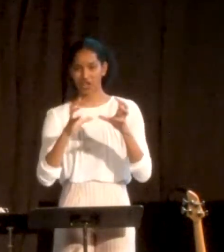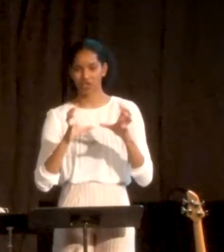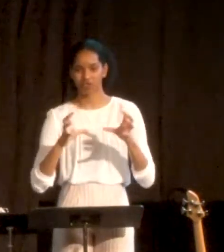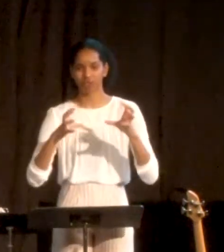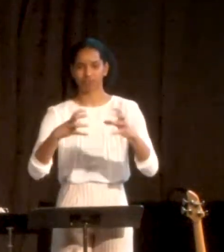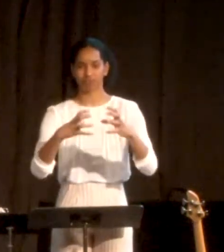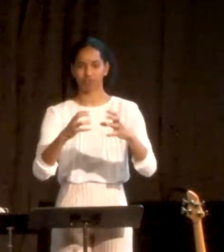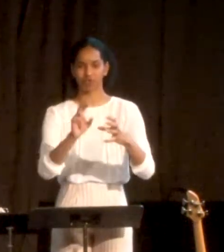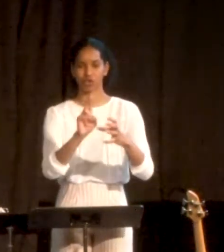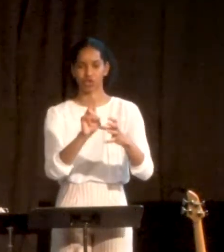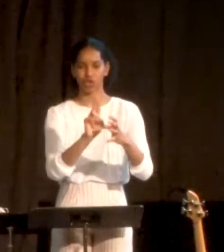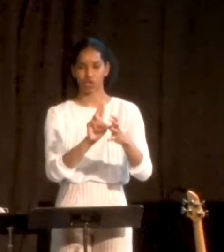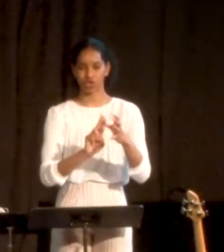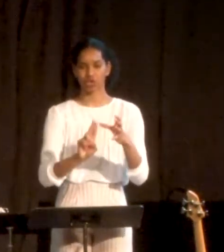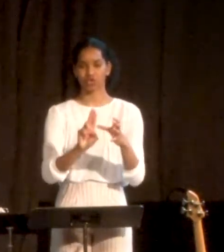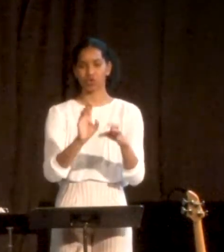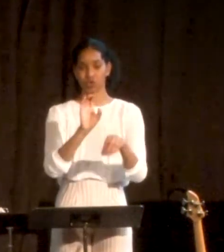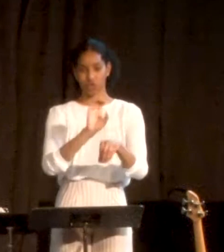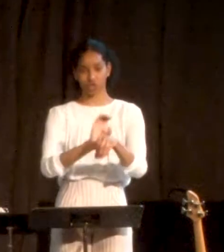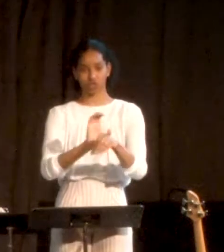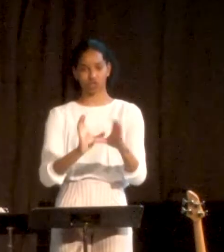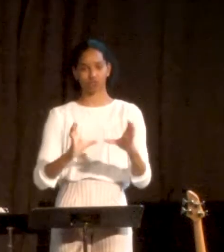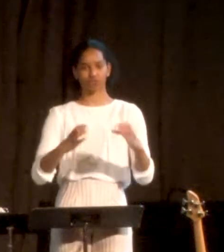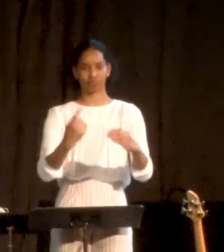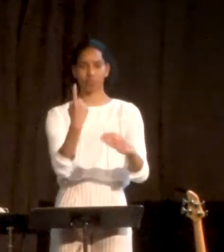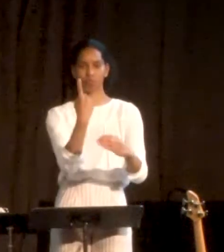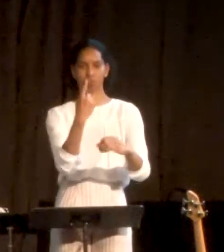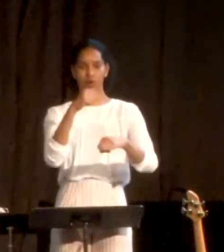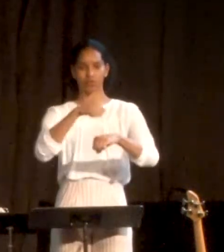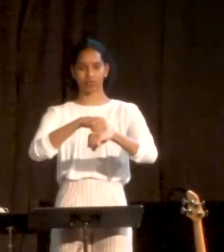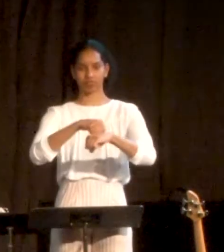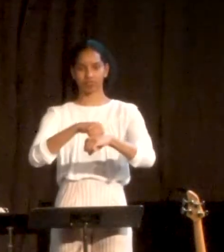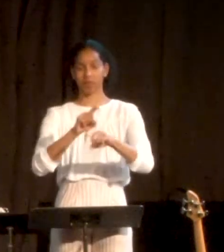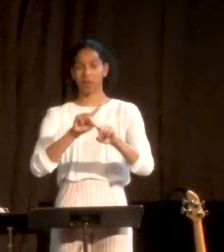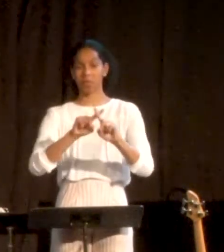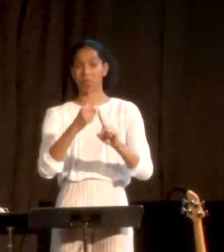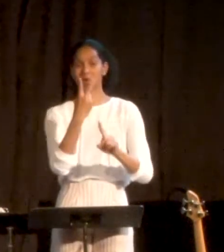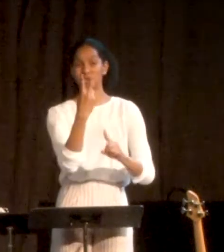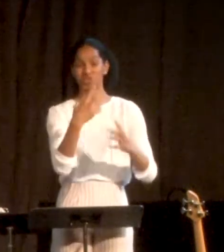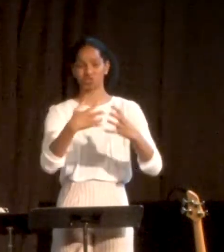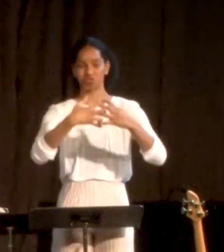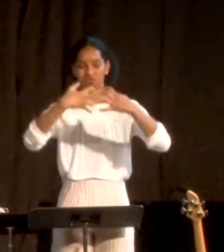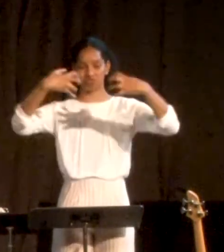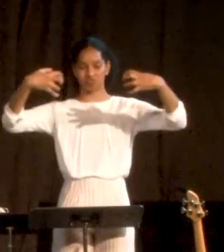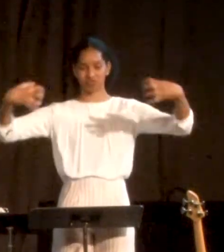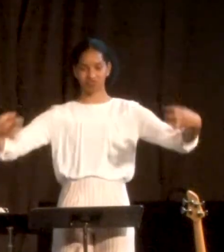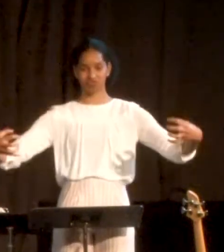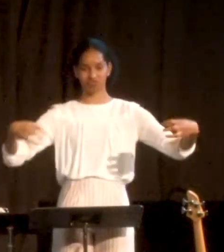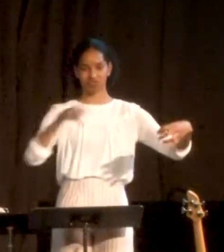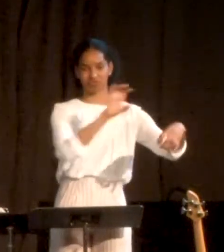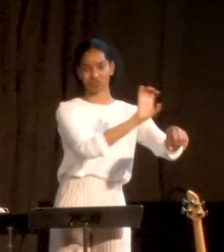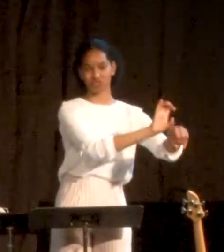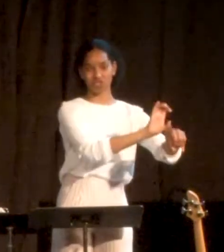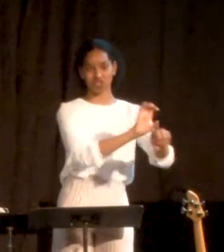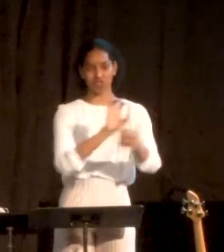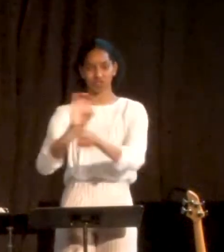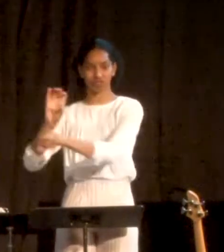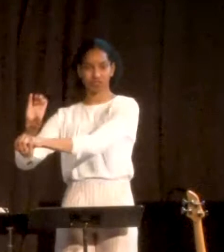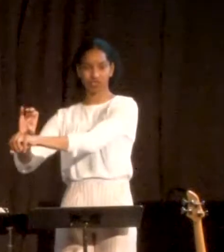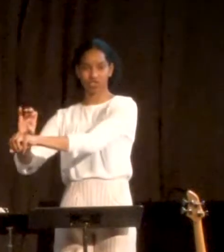two distinct churches operating in different languages under the same